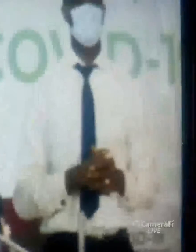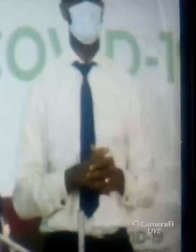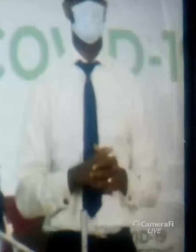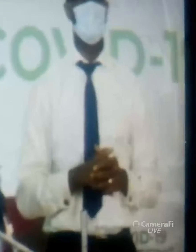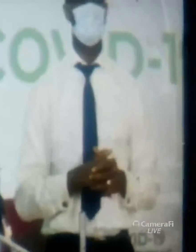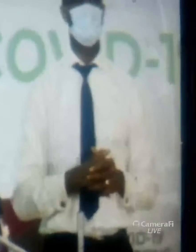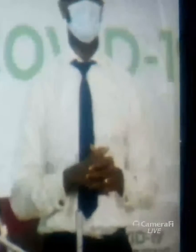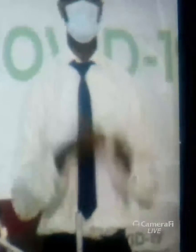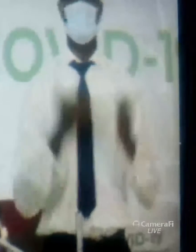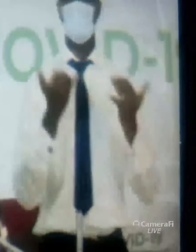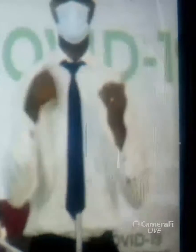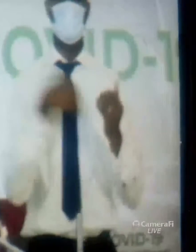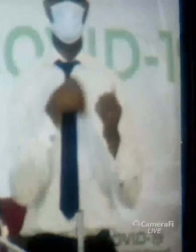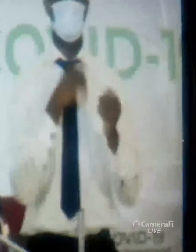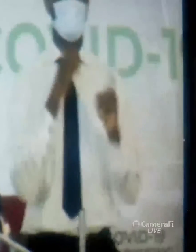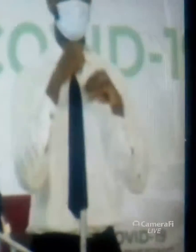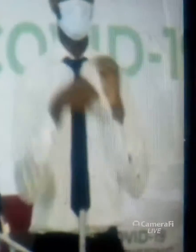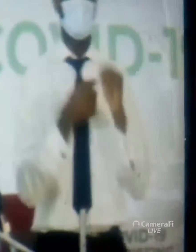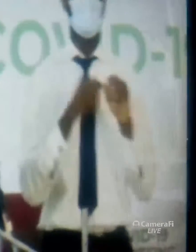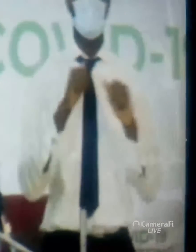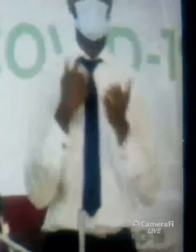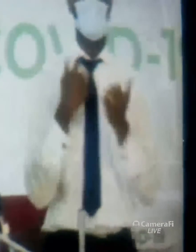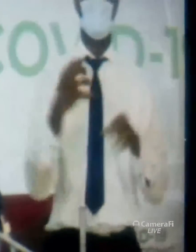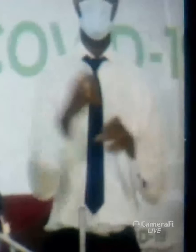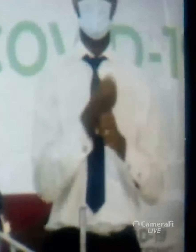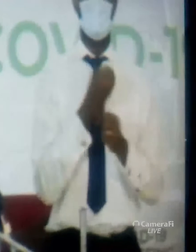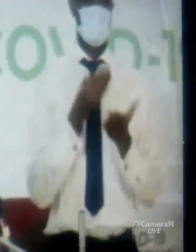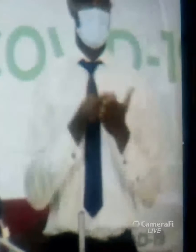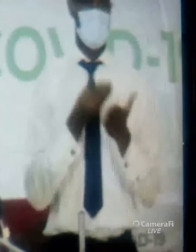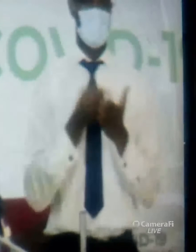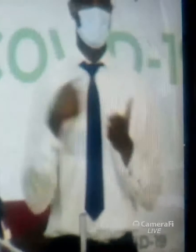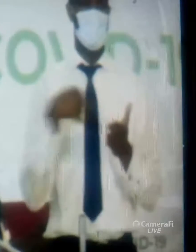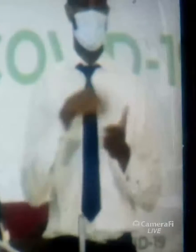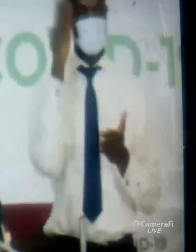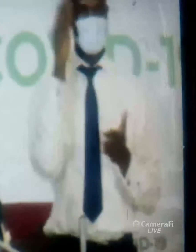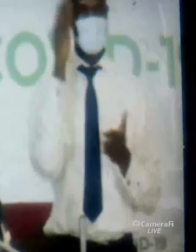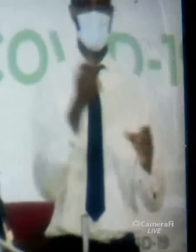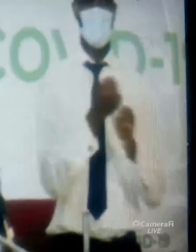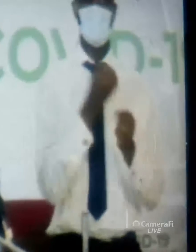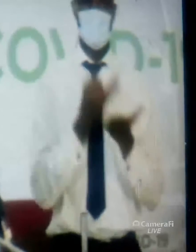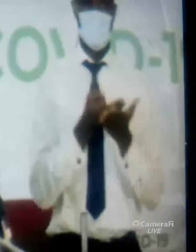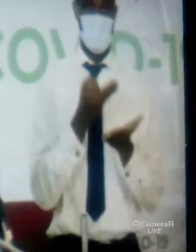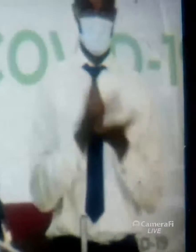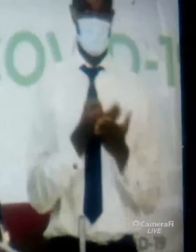And in terms of how we're going to raise the funds, we expect to raise the funds from domestic resources.